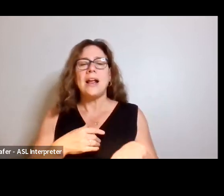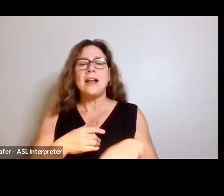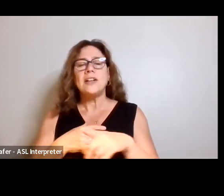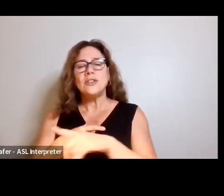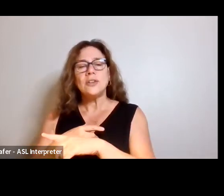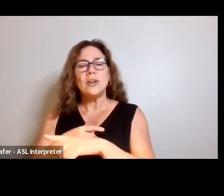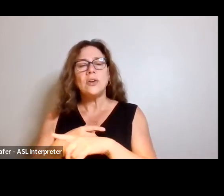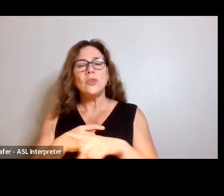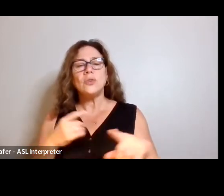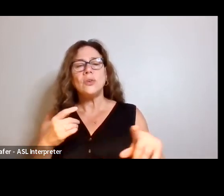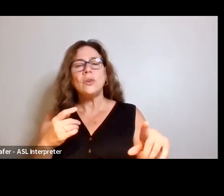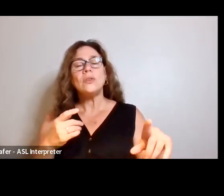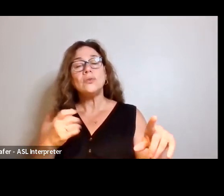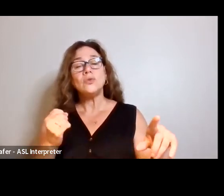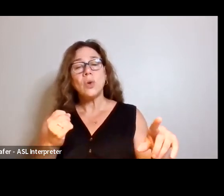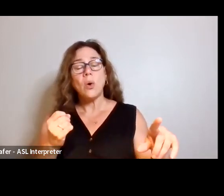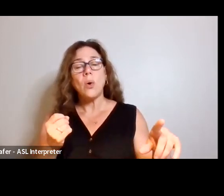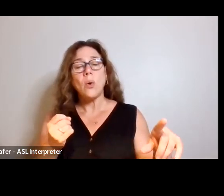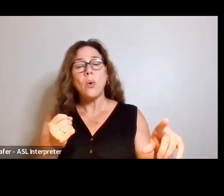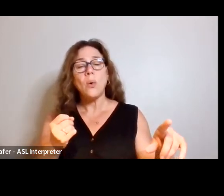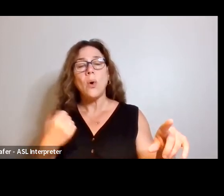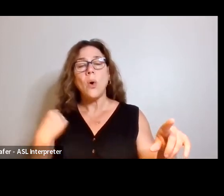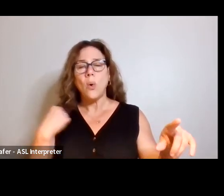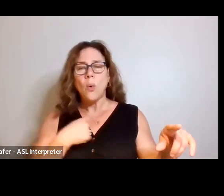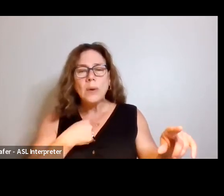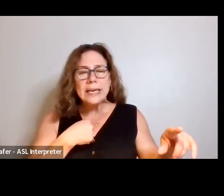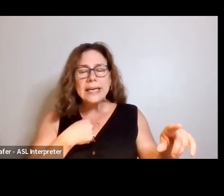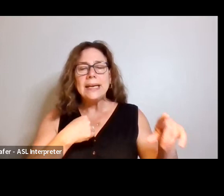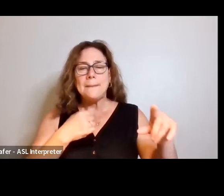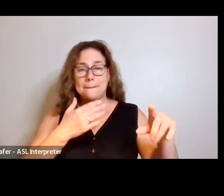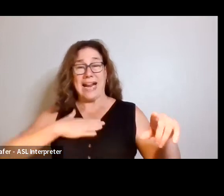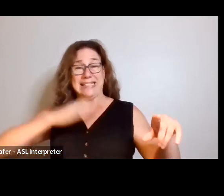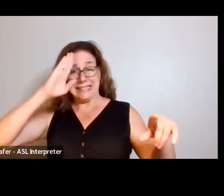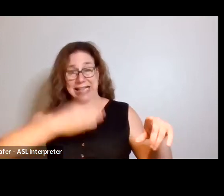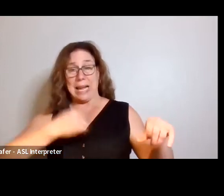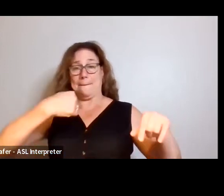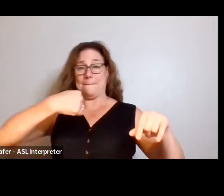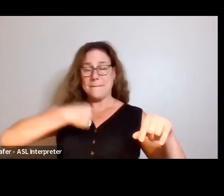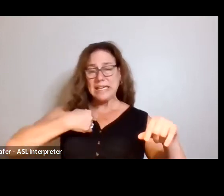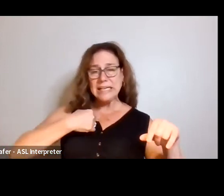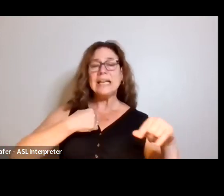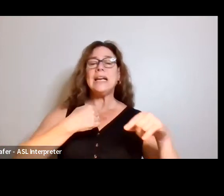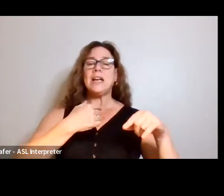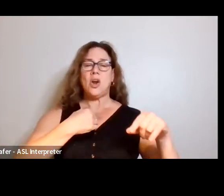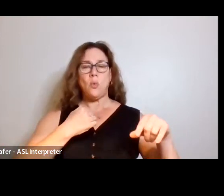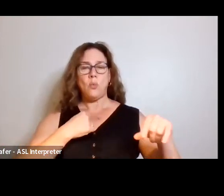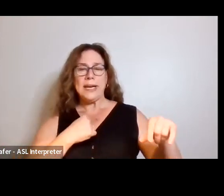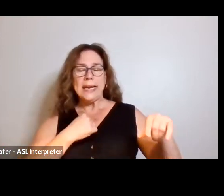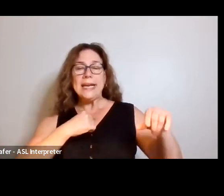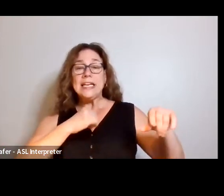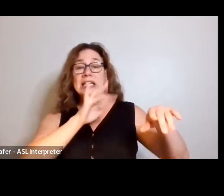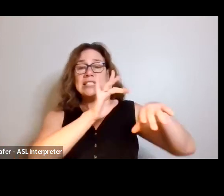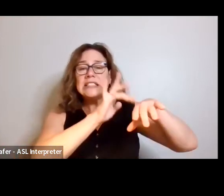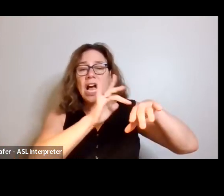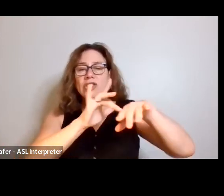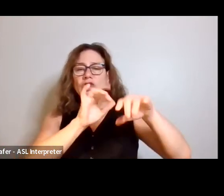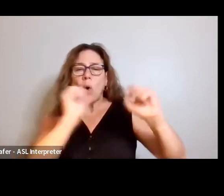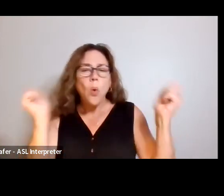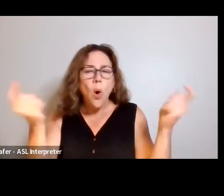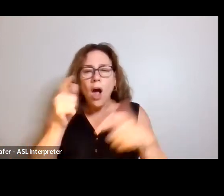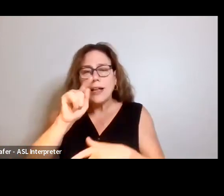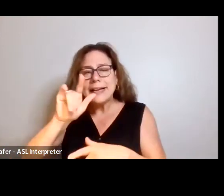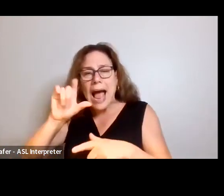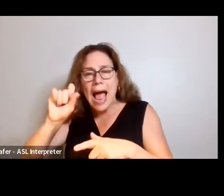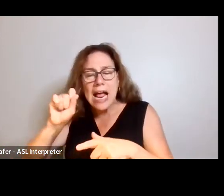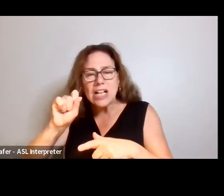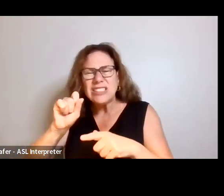train all around the pool tiles to make sure that everything was okay. And we found some damage, and got it replaced quickly. We didn't